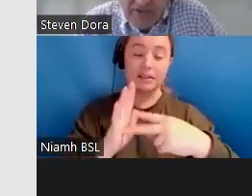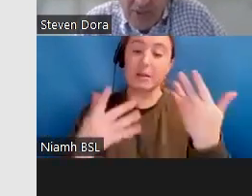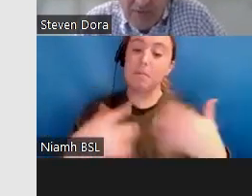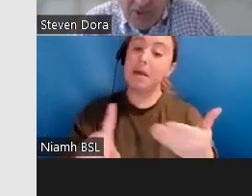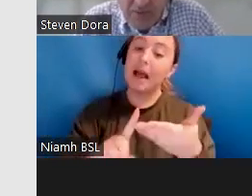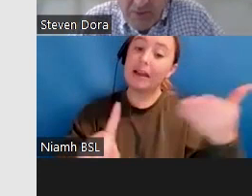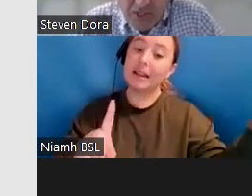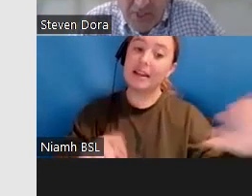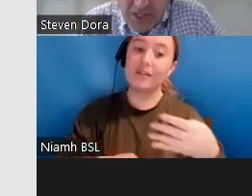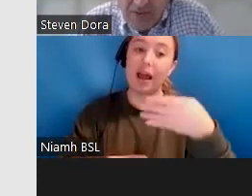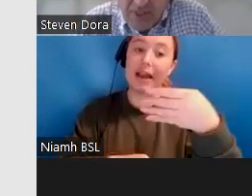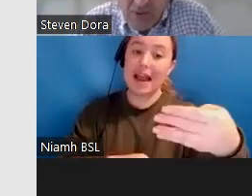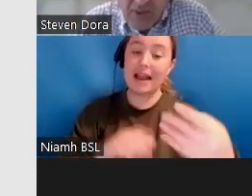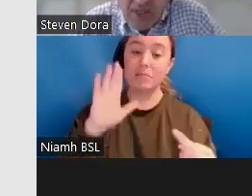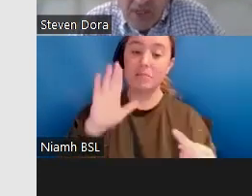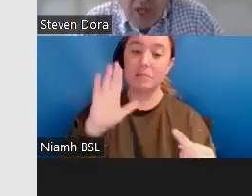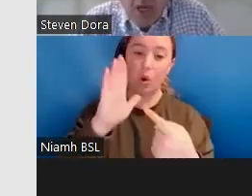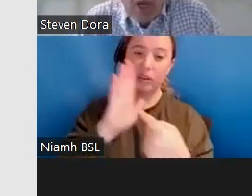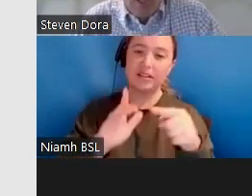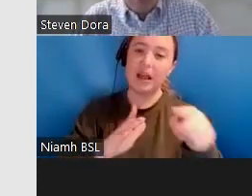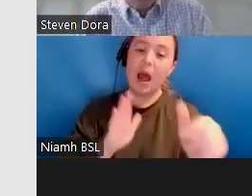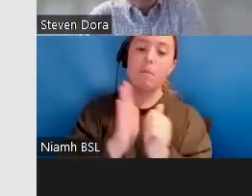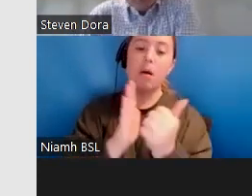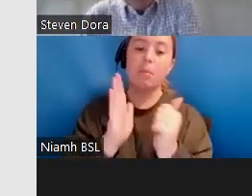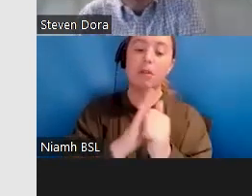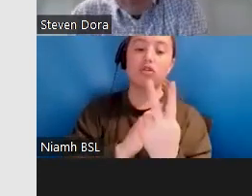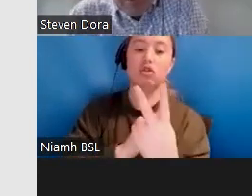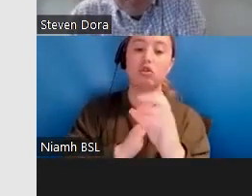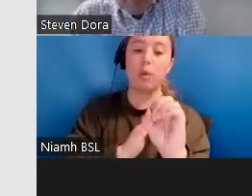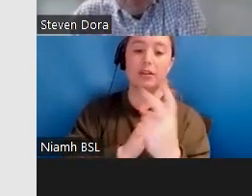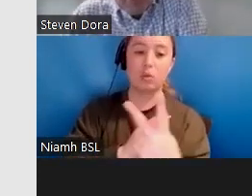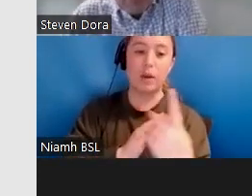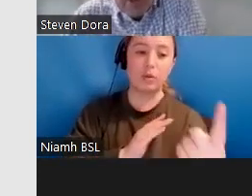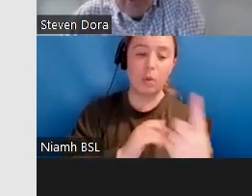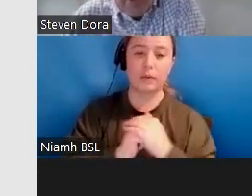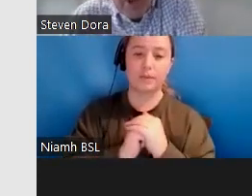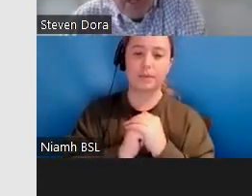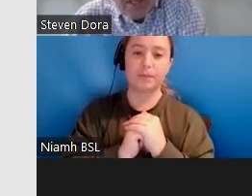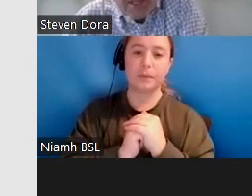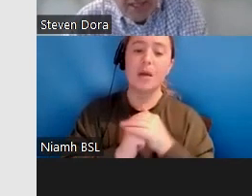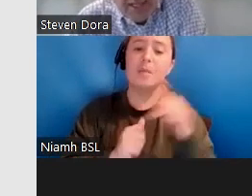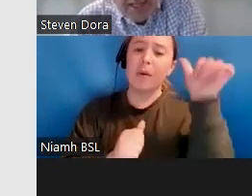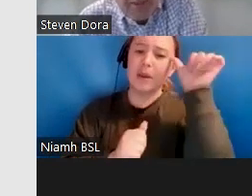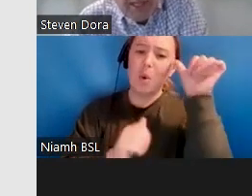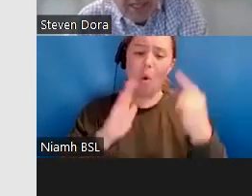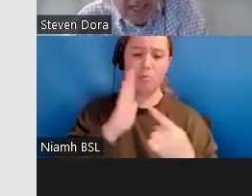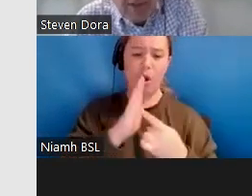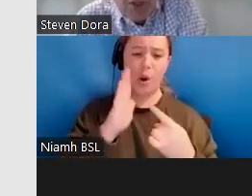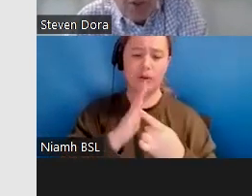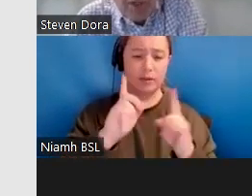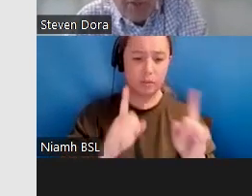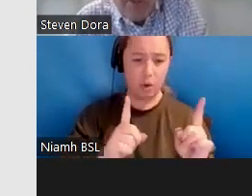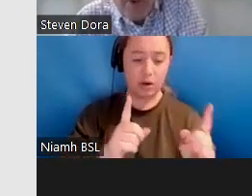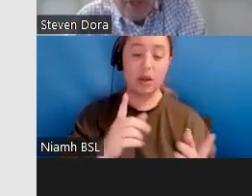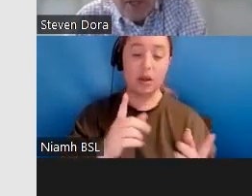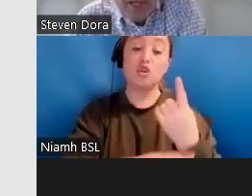delivery plan, which was published in 2021. So we know that speaking to people with lived experience is absolutely key to ensuring